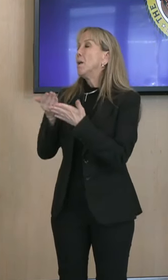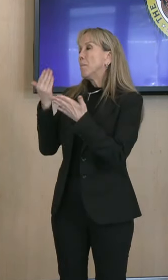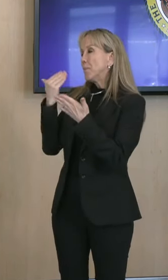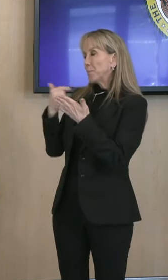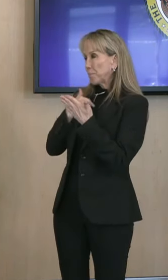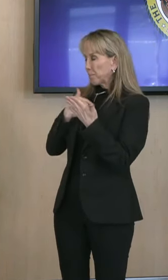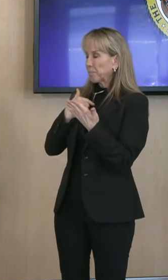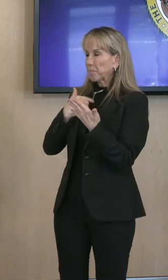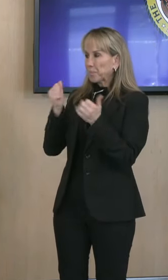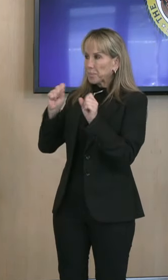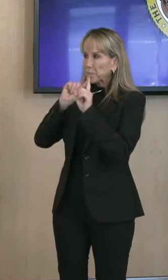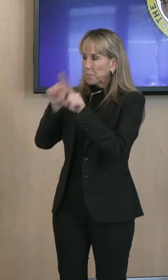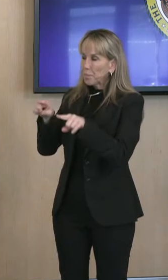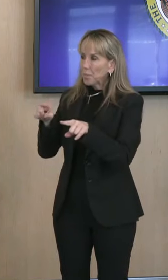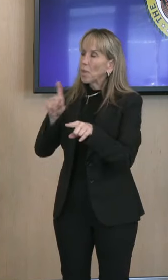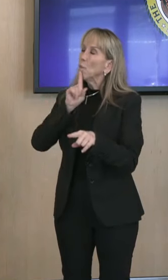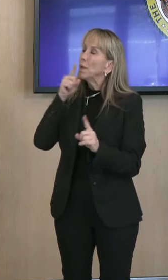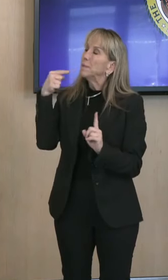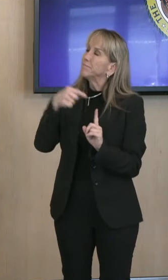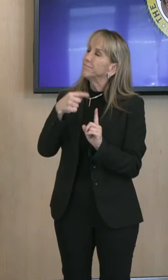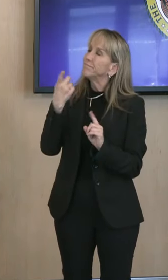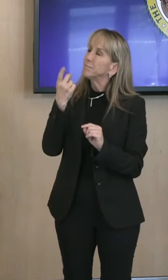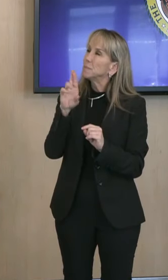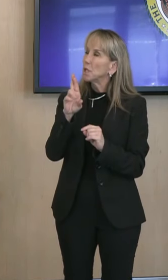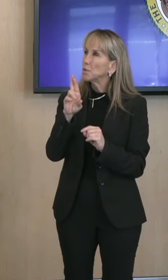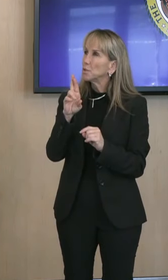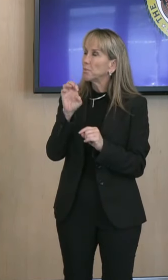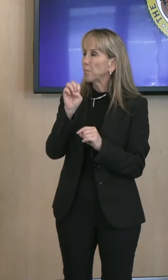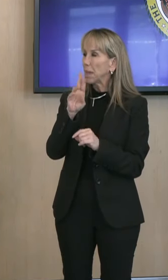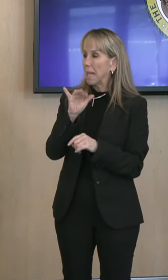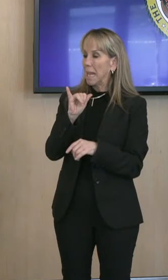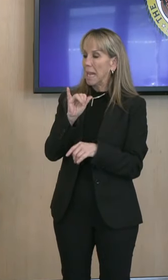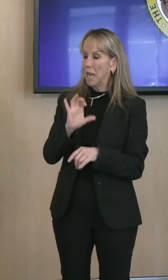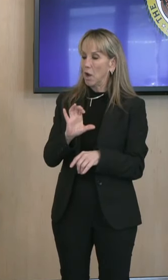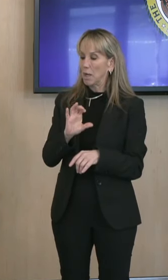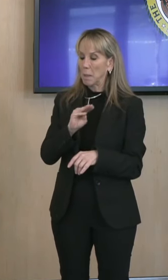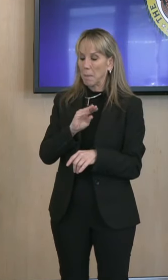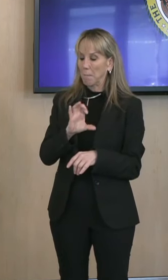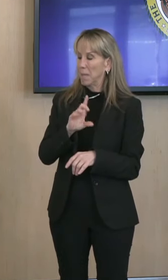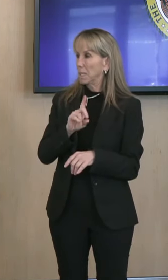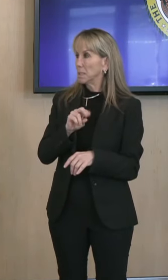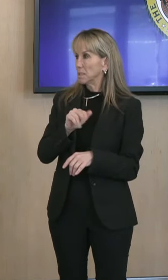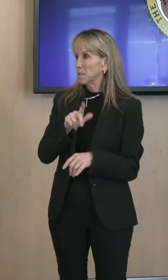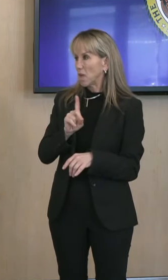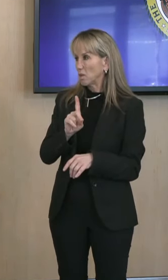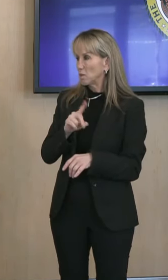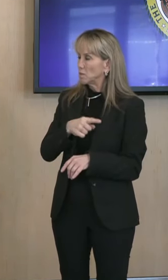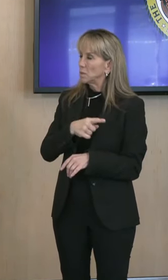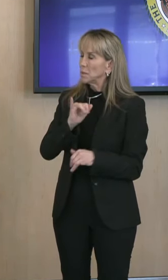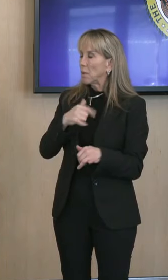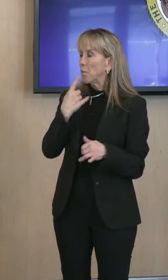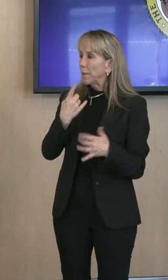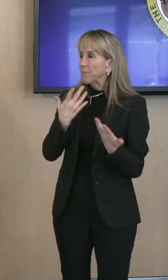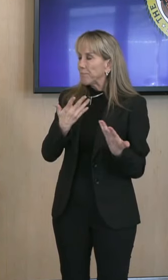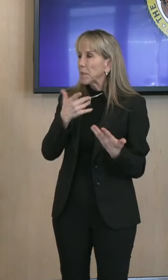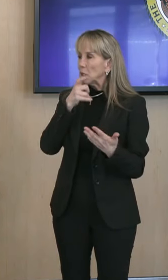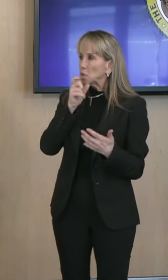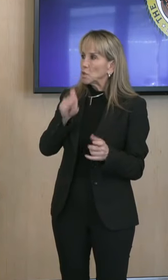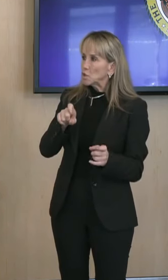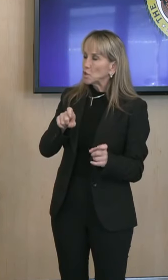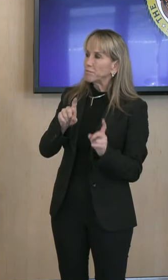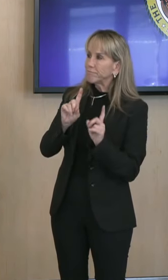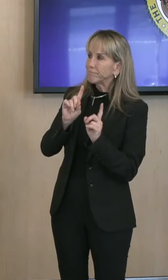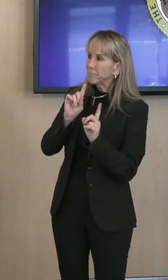would normally potentially be in a position of responding to some of those, is, as we speak, unable to be here because